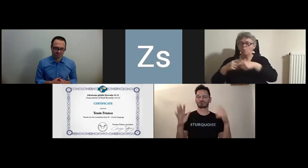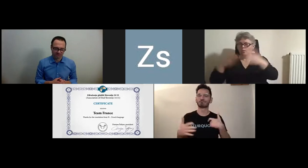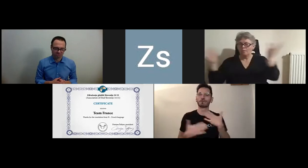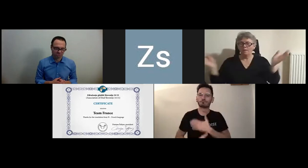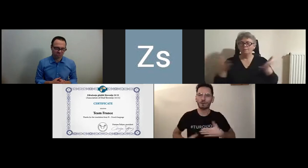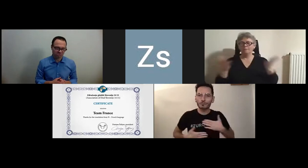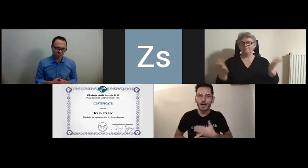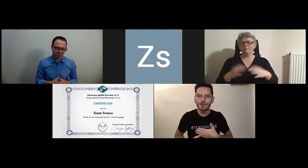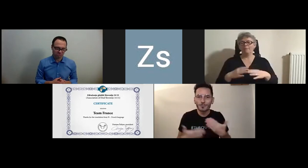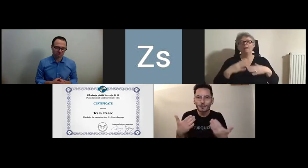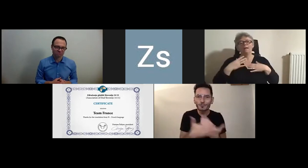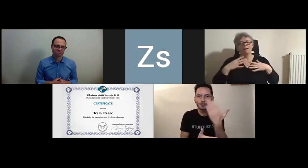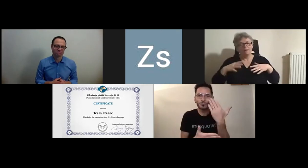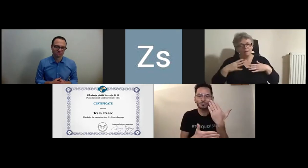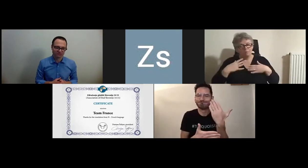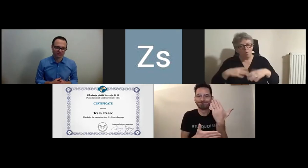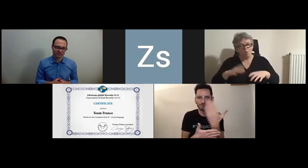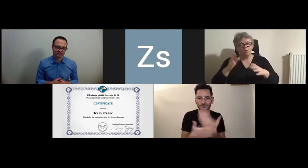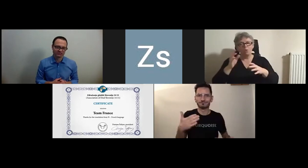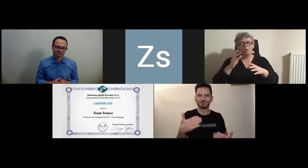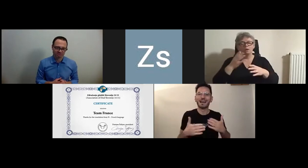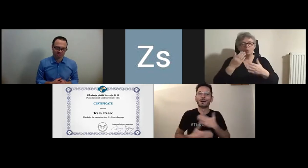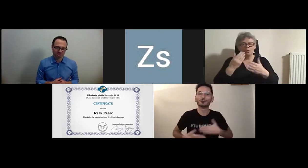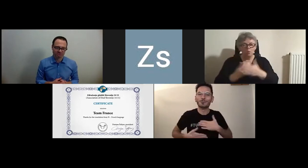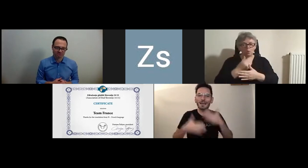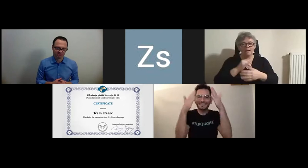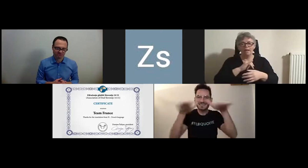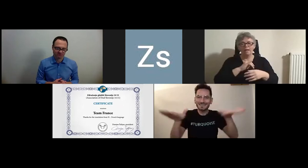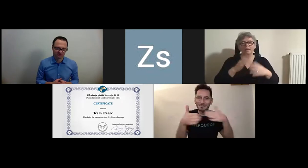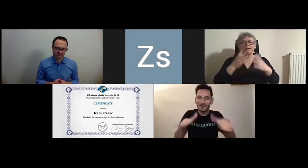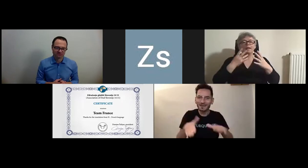but thanks everybody for sharing their stories.